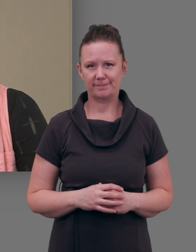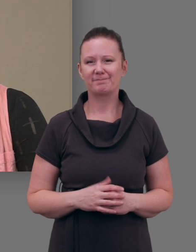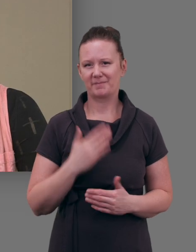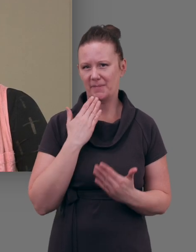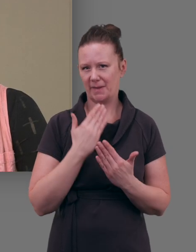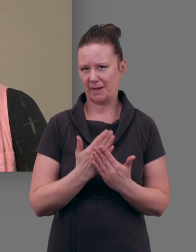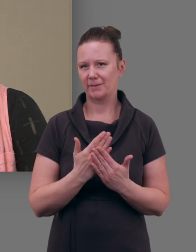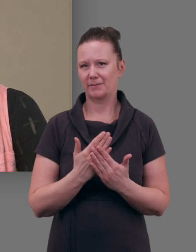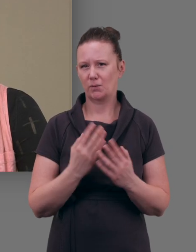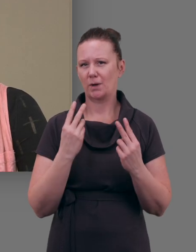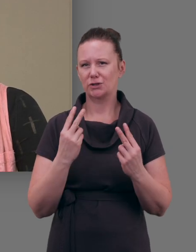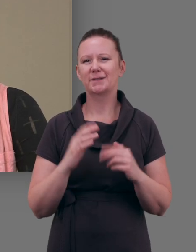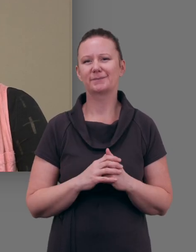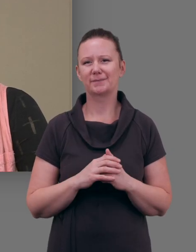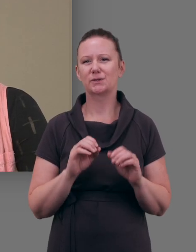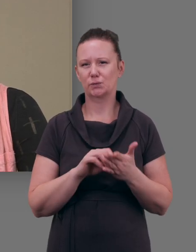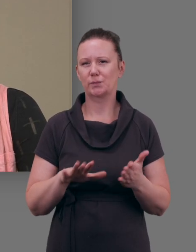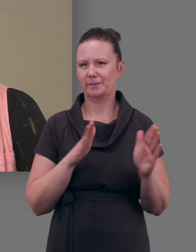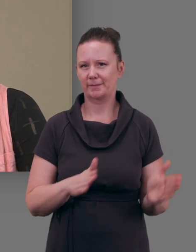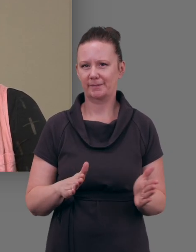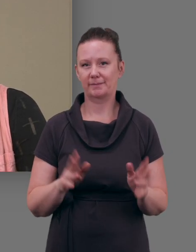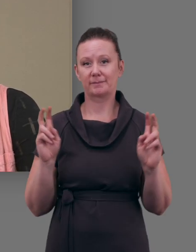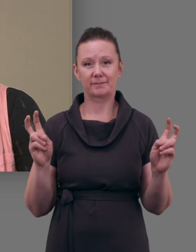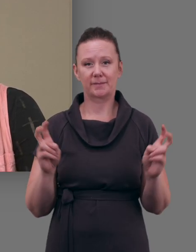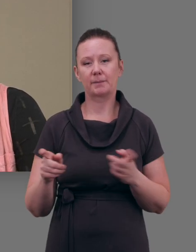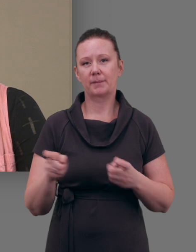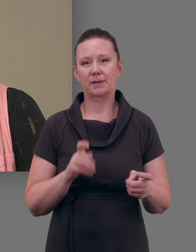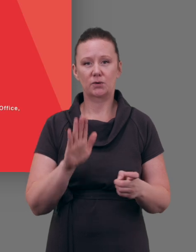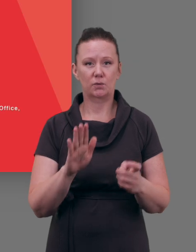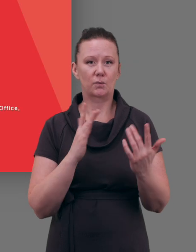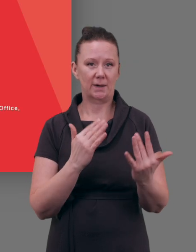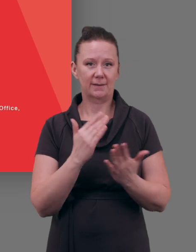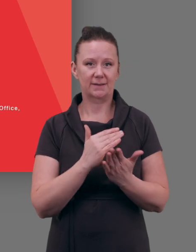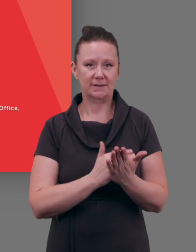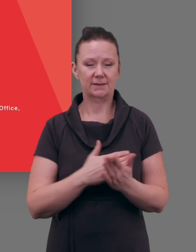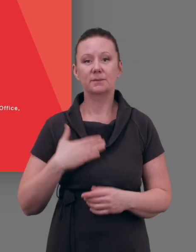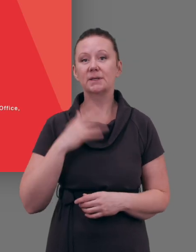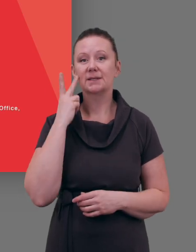Thank you for watching Student Planning, Managing Your Waitlist. Please check out our other videos.